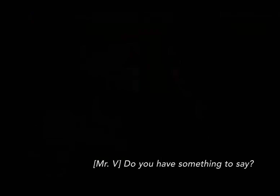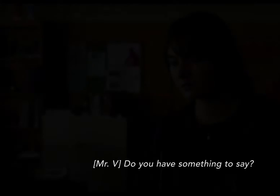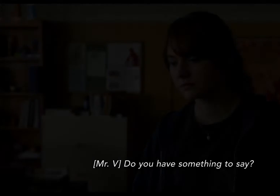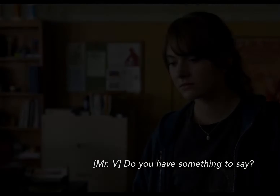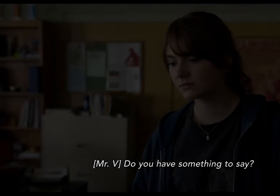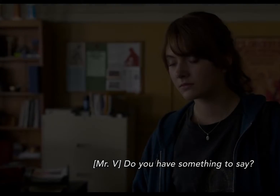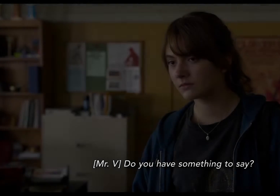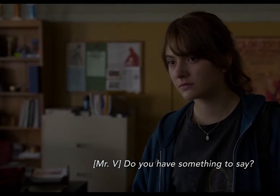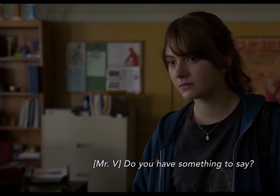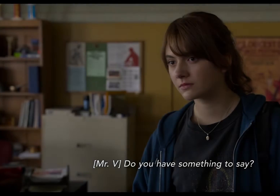Do you have something to say?